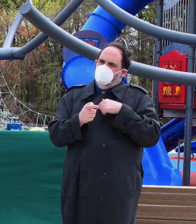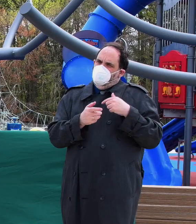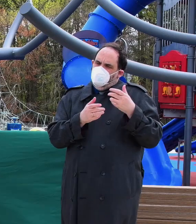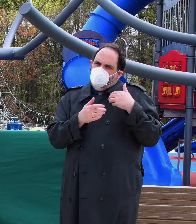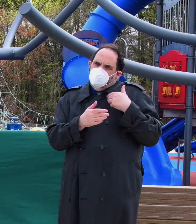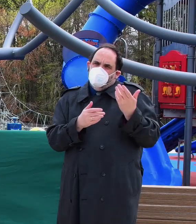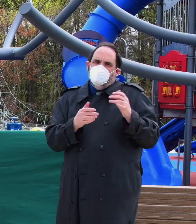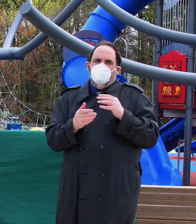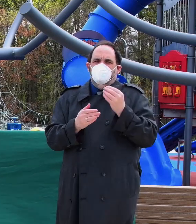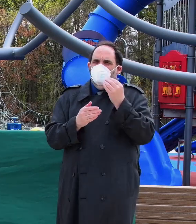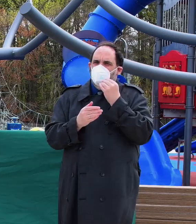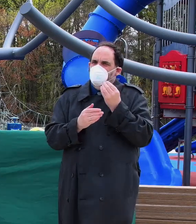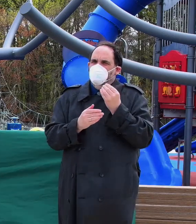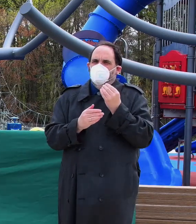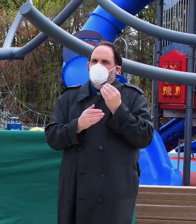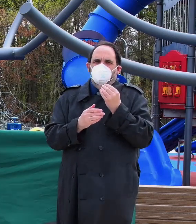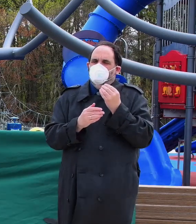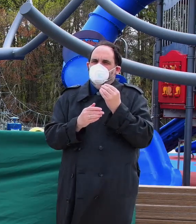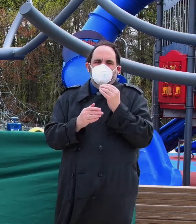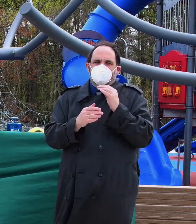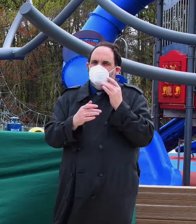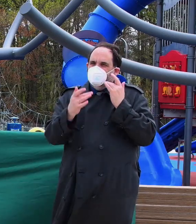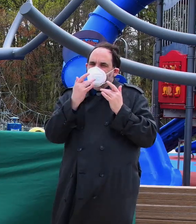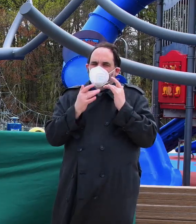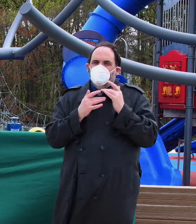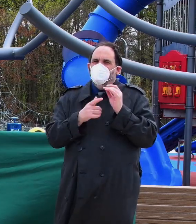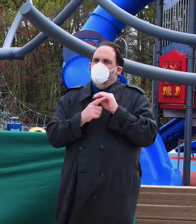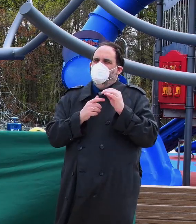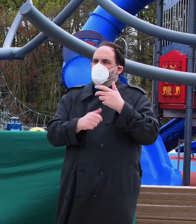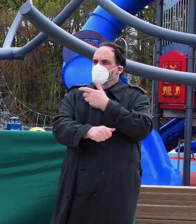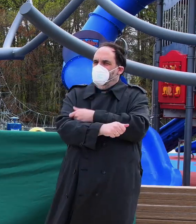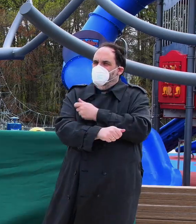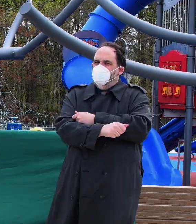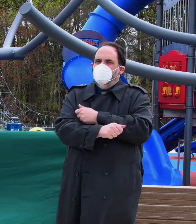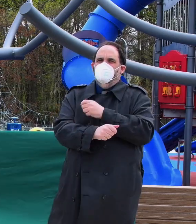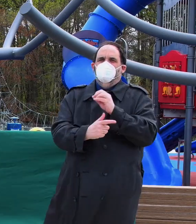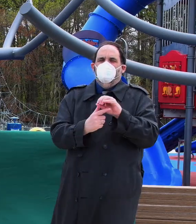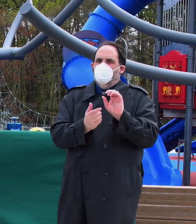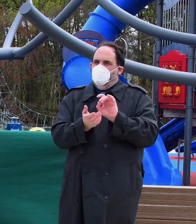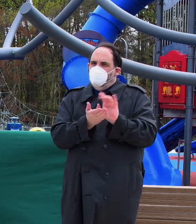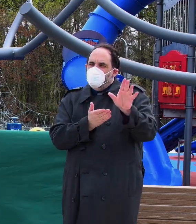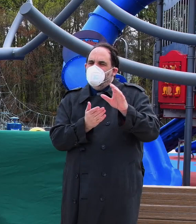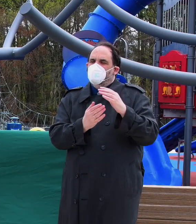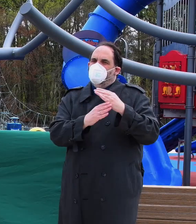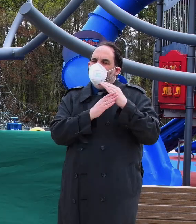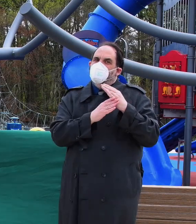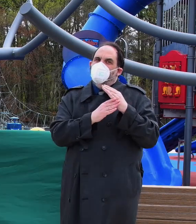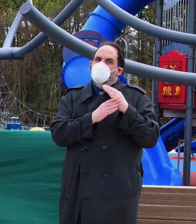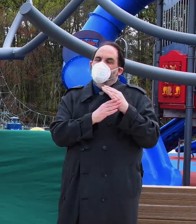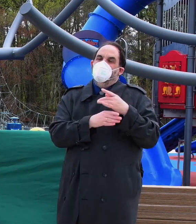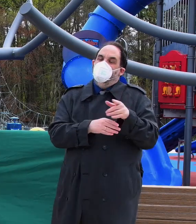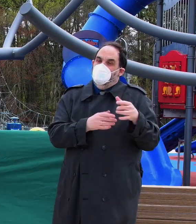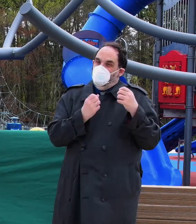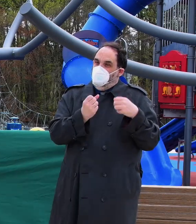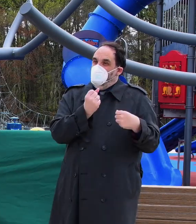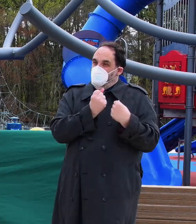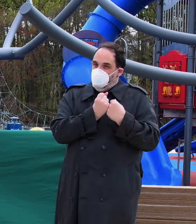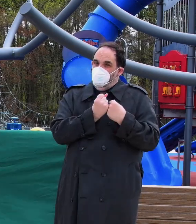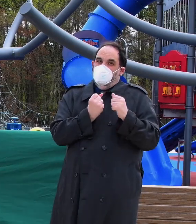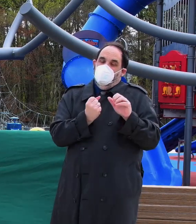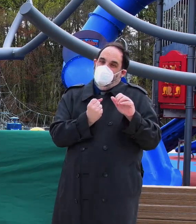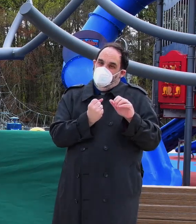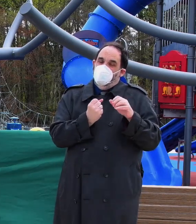like food insecurity, vaccines, eviction prevention, that they were not only strong advocates, but